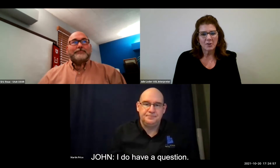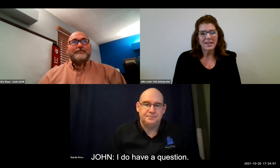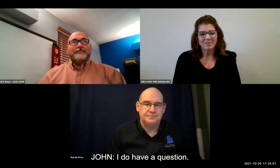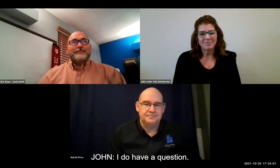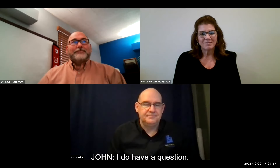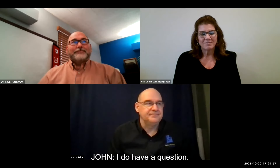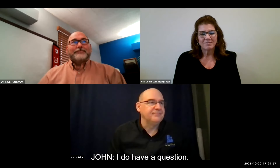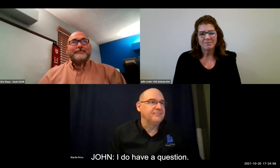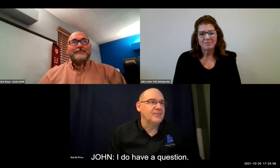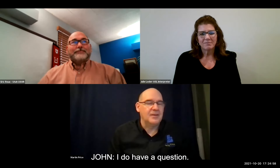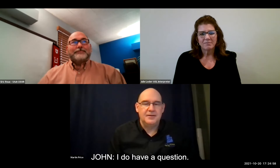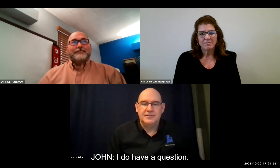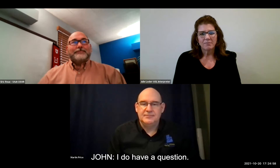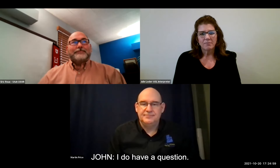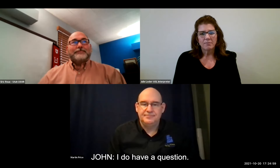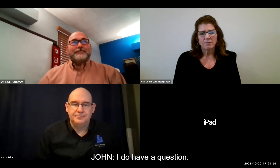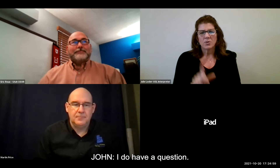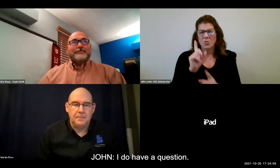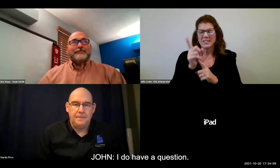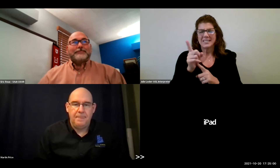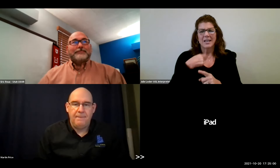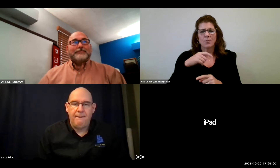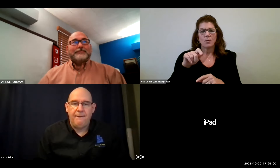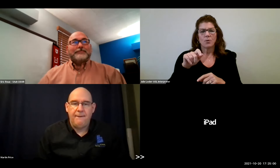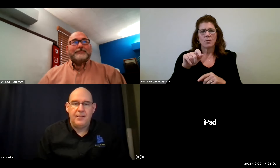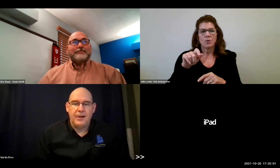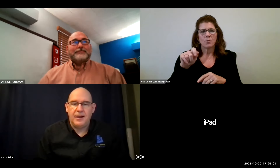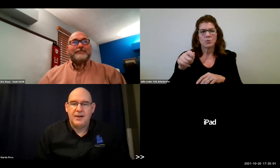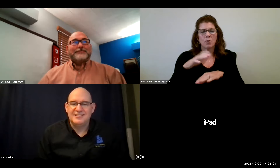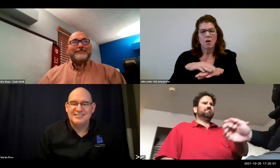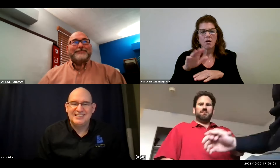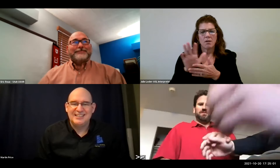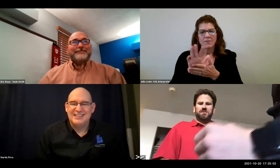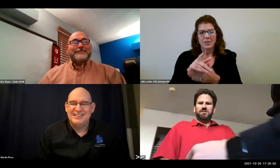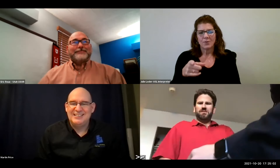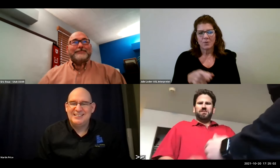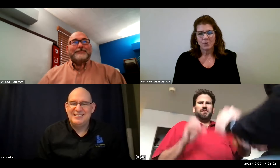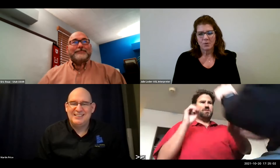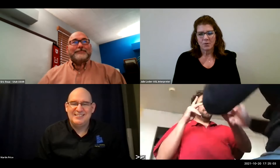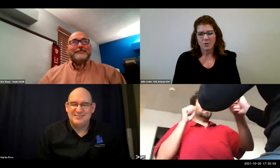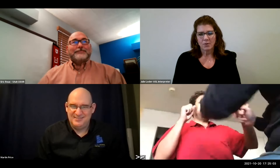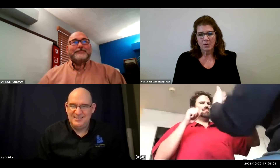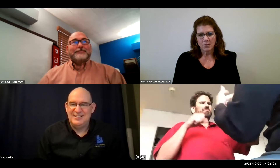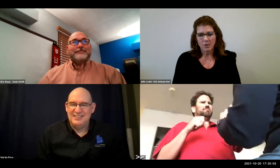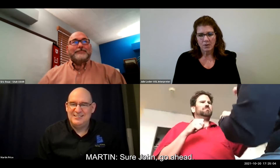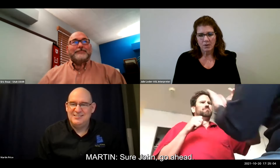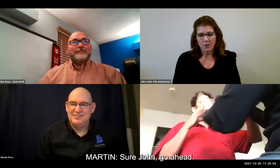Sure, John, go ahead. 1 second, we're turning on our video, making sure we can see.